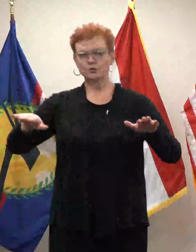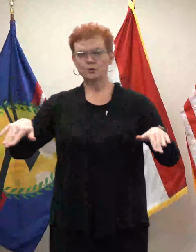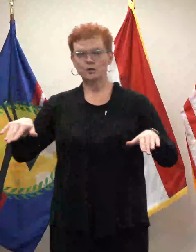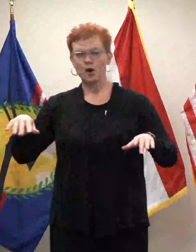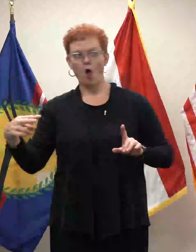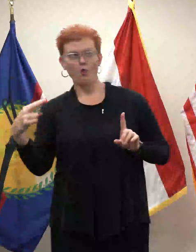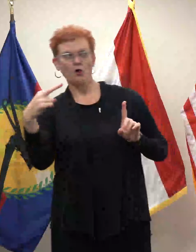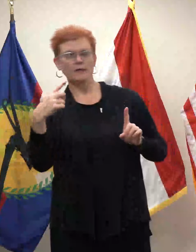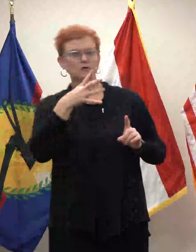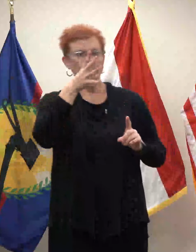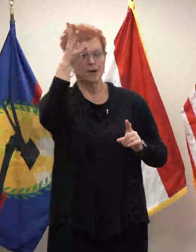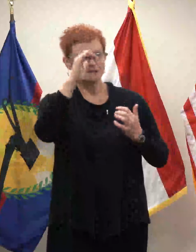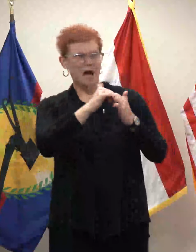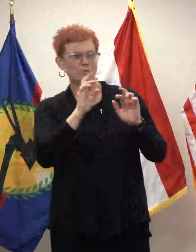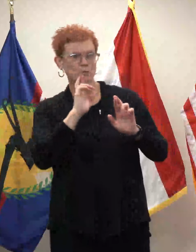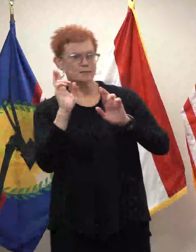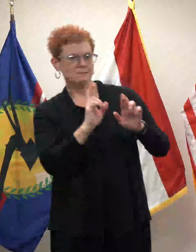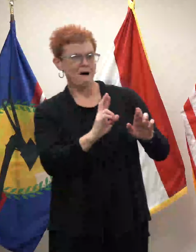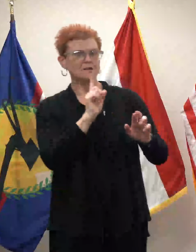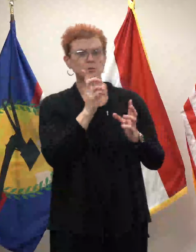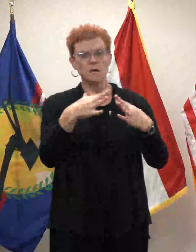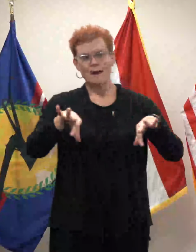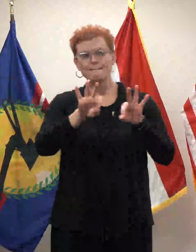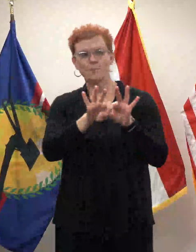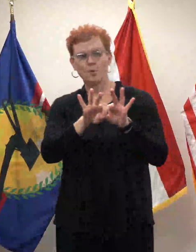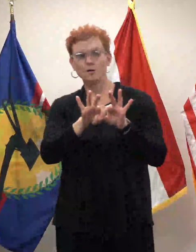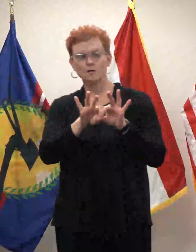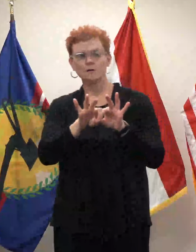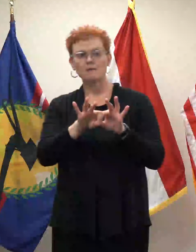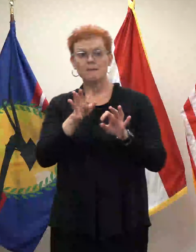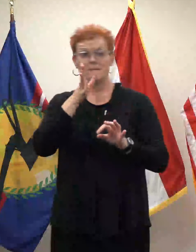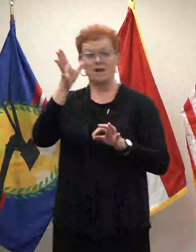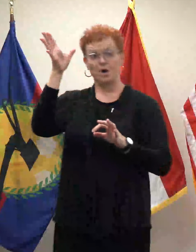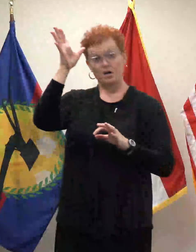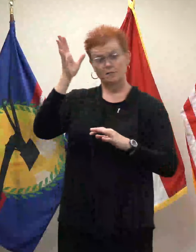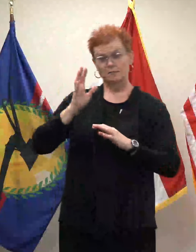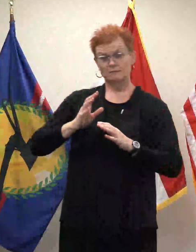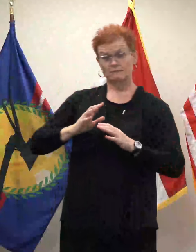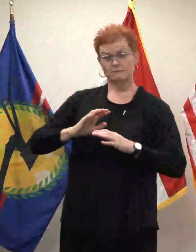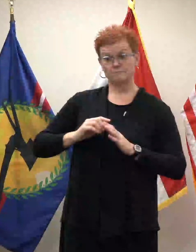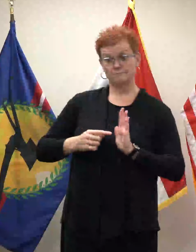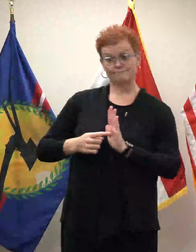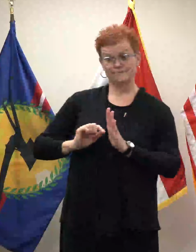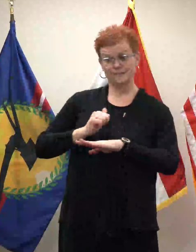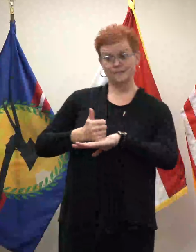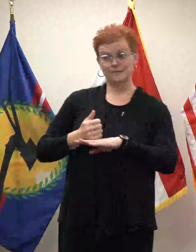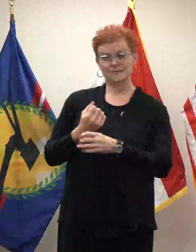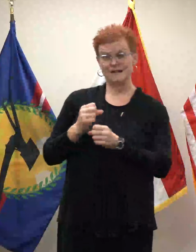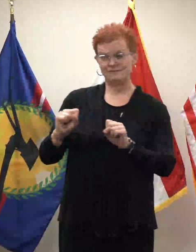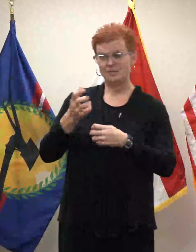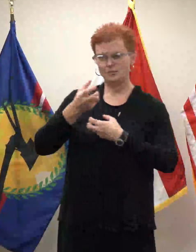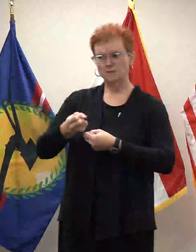looking to you on how to respond to this. It's incredibly important that you establish safety and trust. Yes, they are